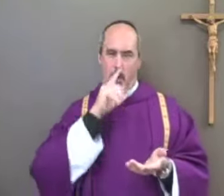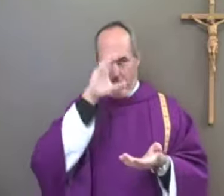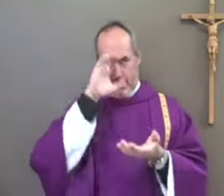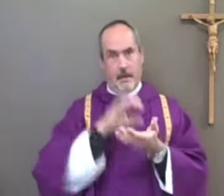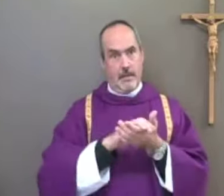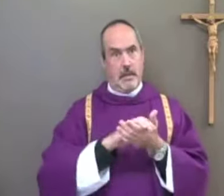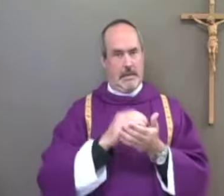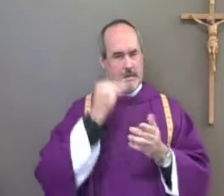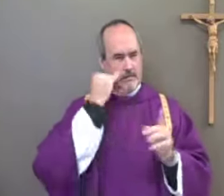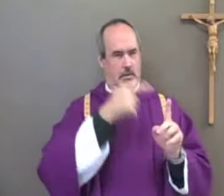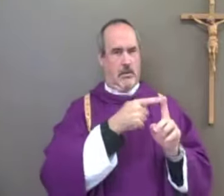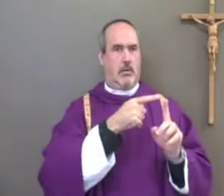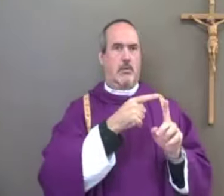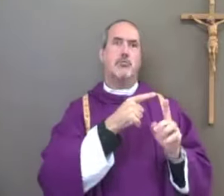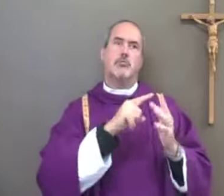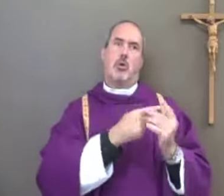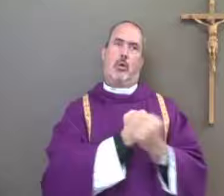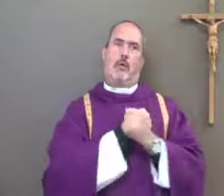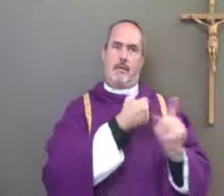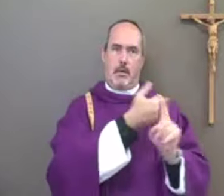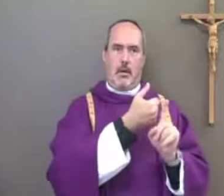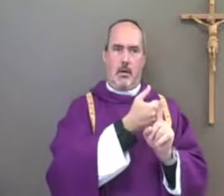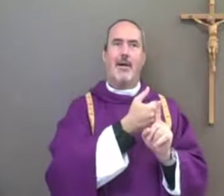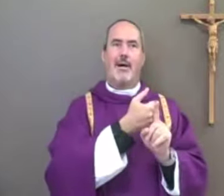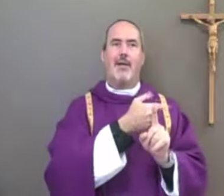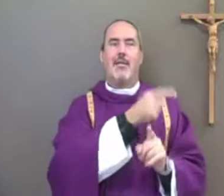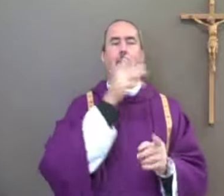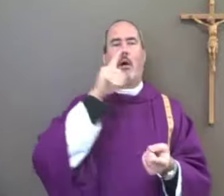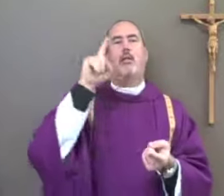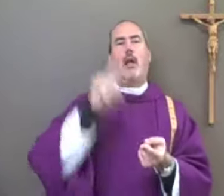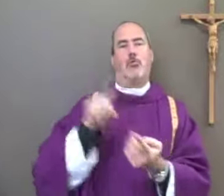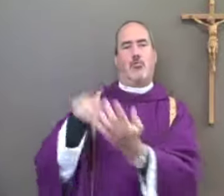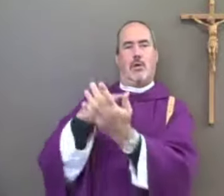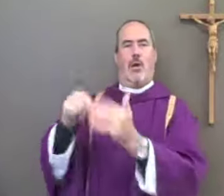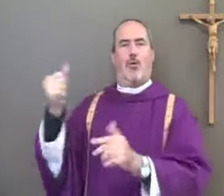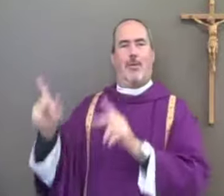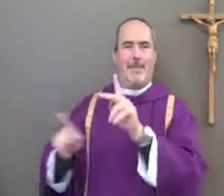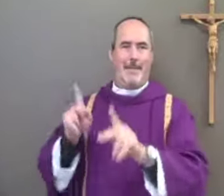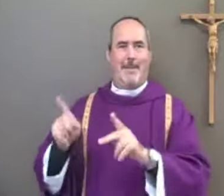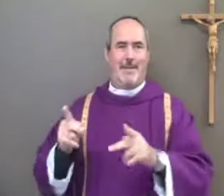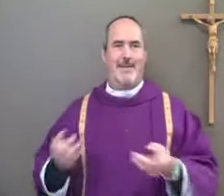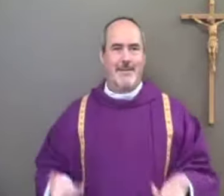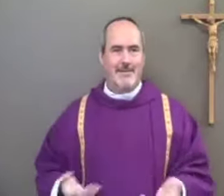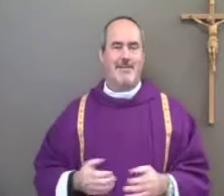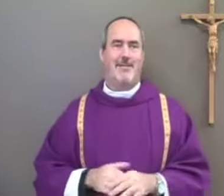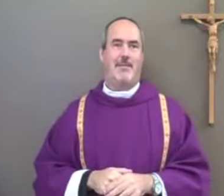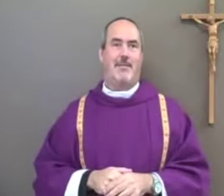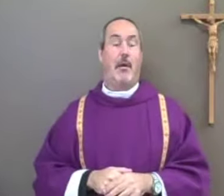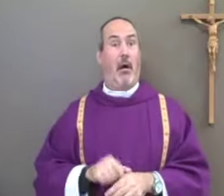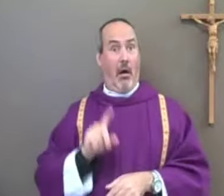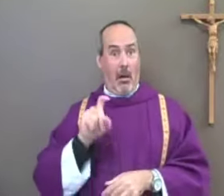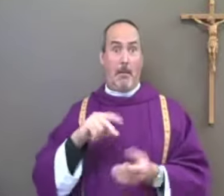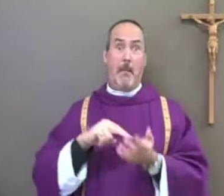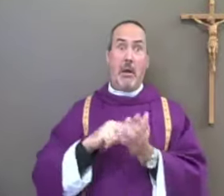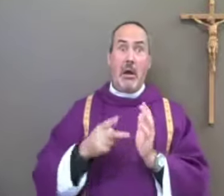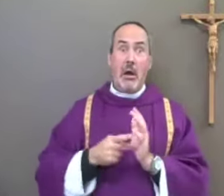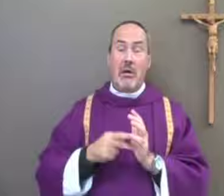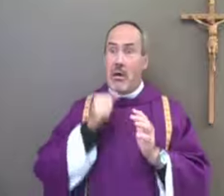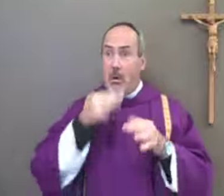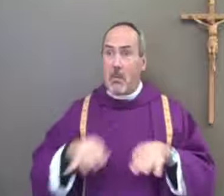love themselves. And I believe that if they started to love themselves, that they would be less critical of others.